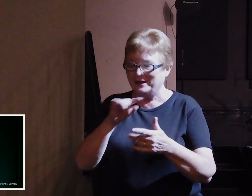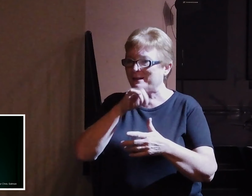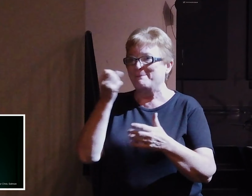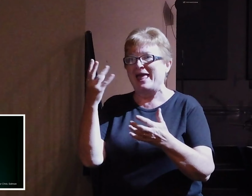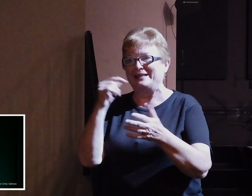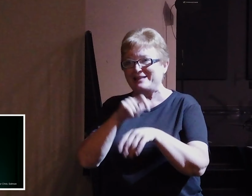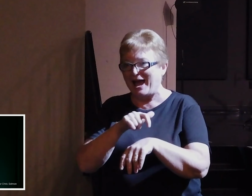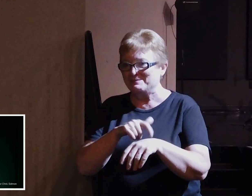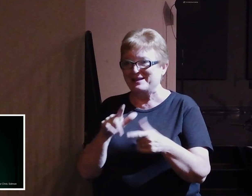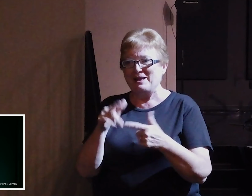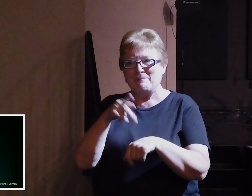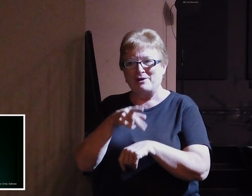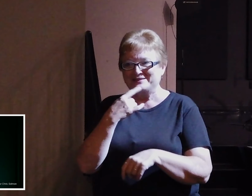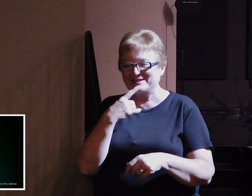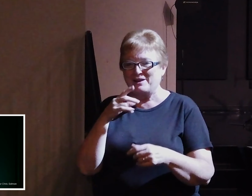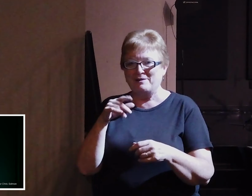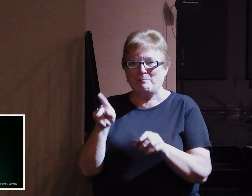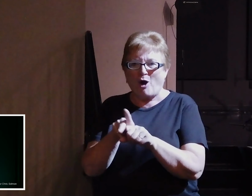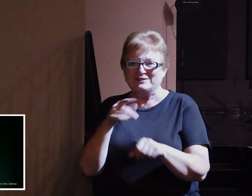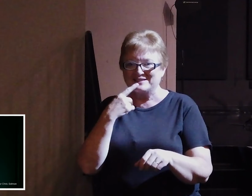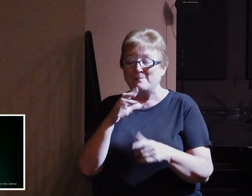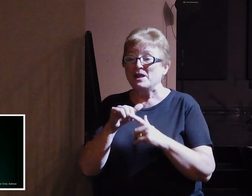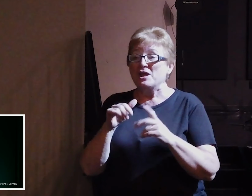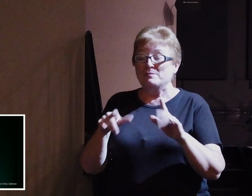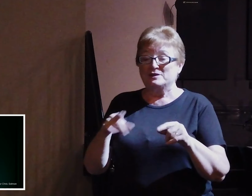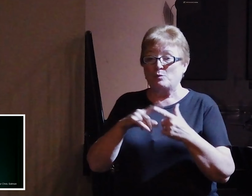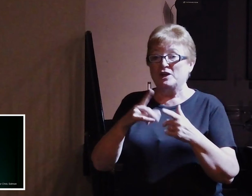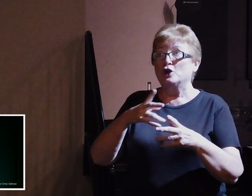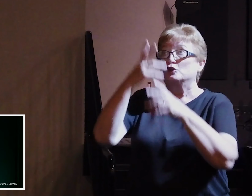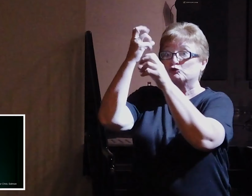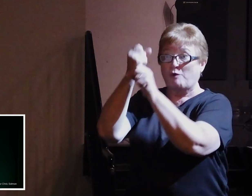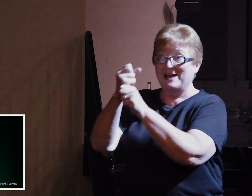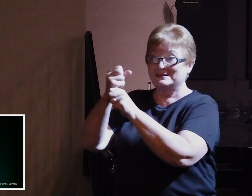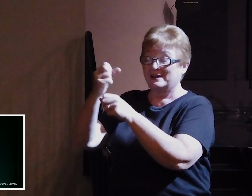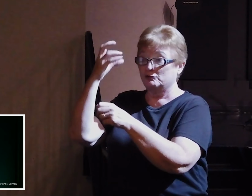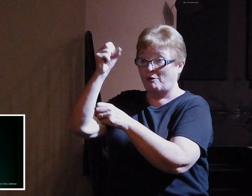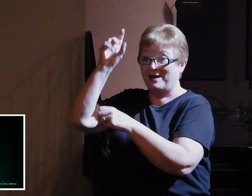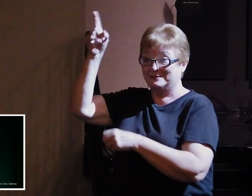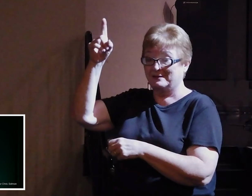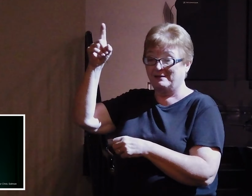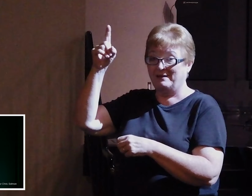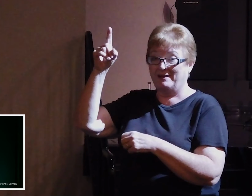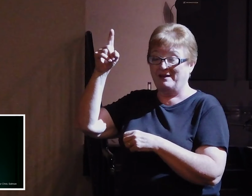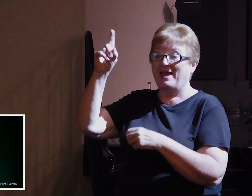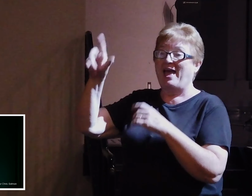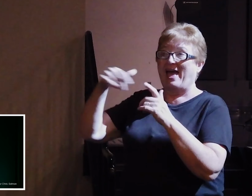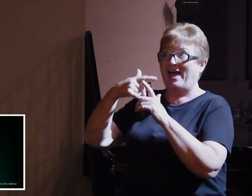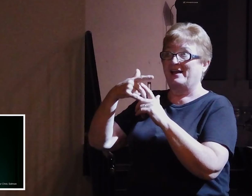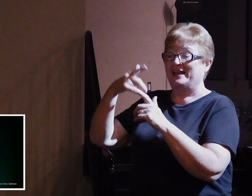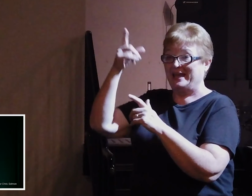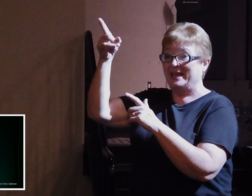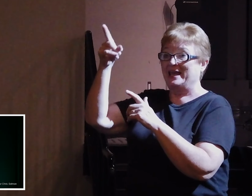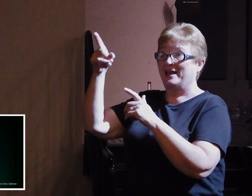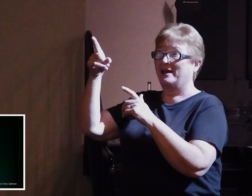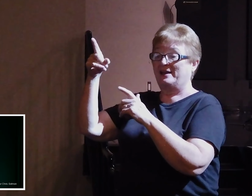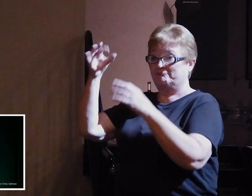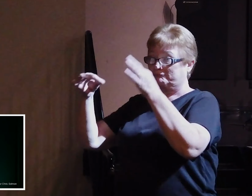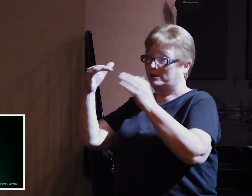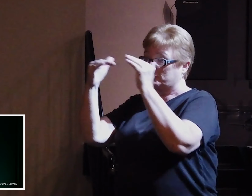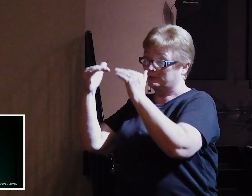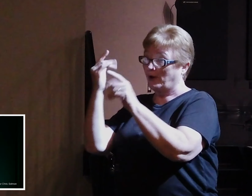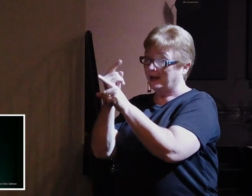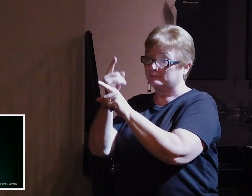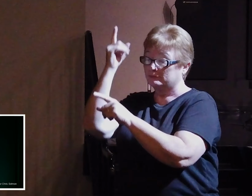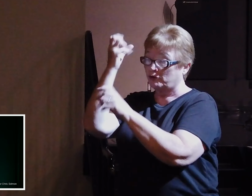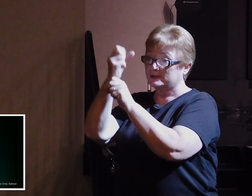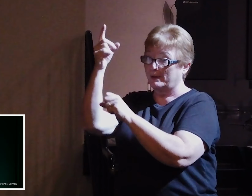this. First, God is a righteous judge. We just entrusted our soul to the one who judges justly. You do wrong, the just